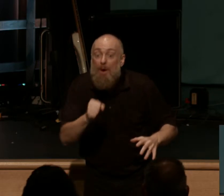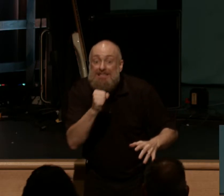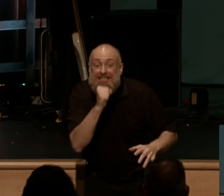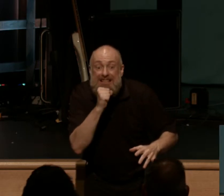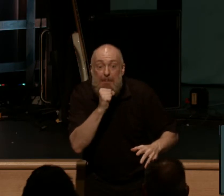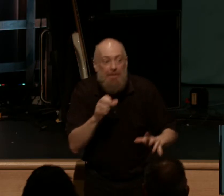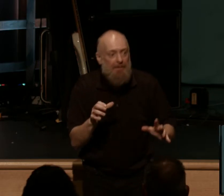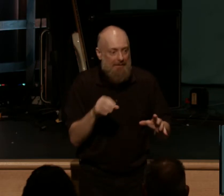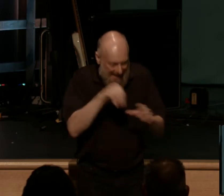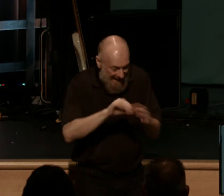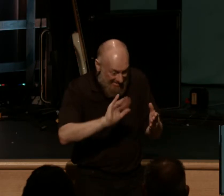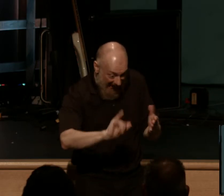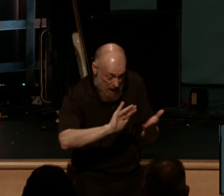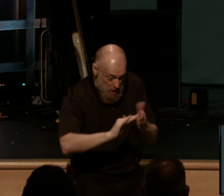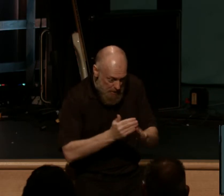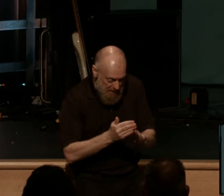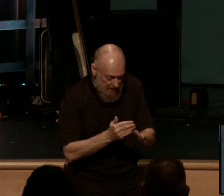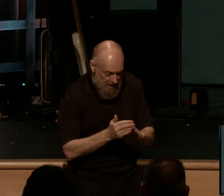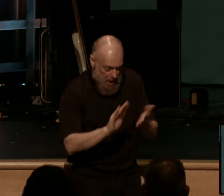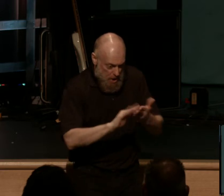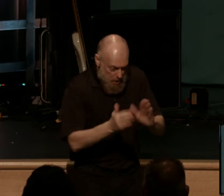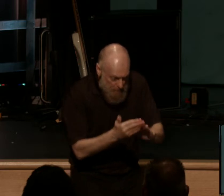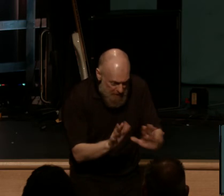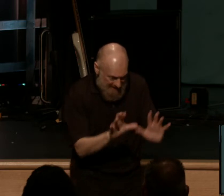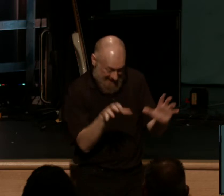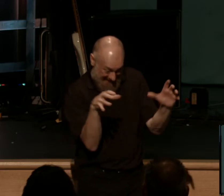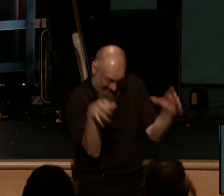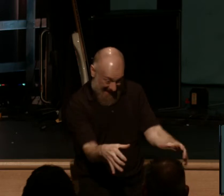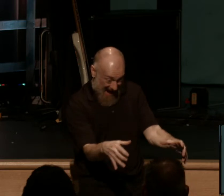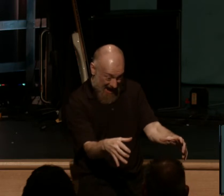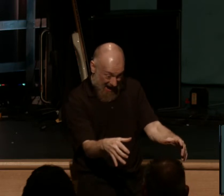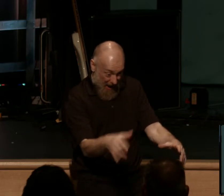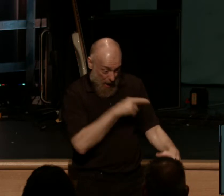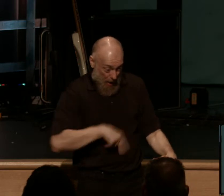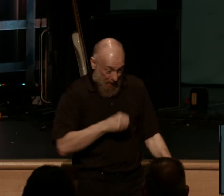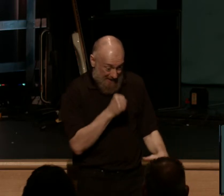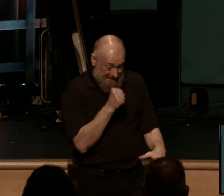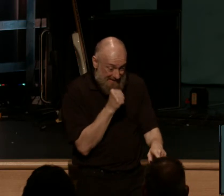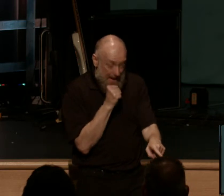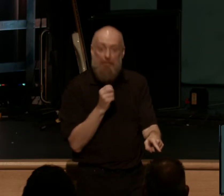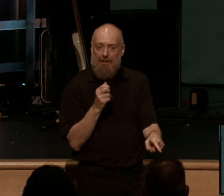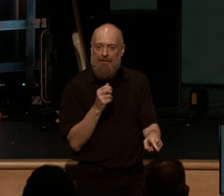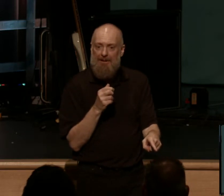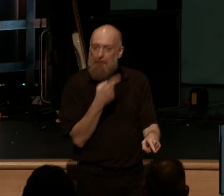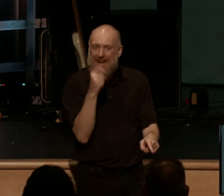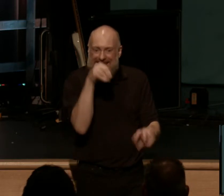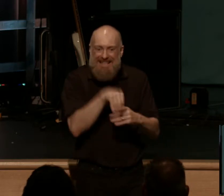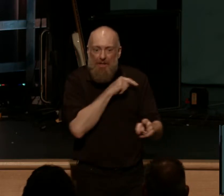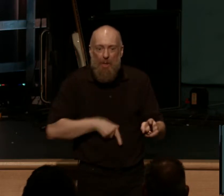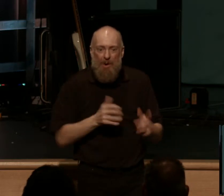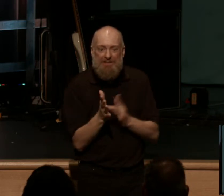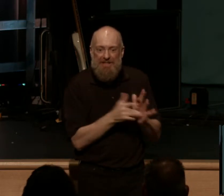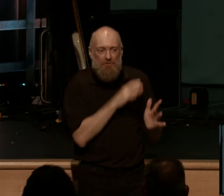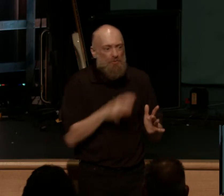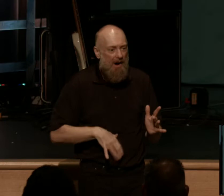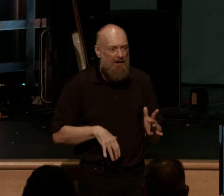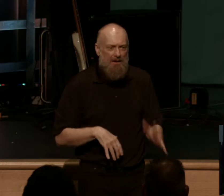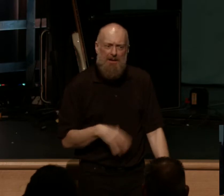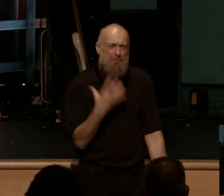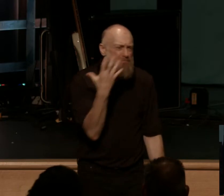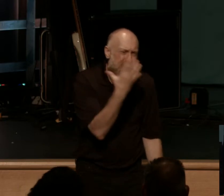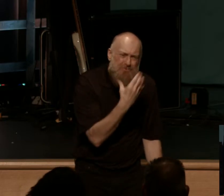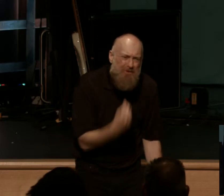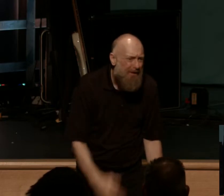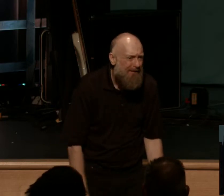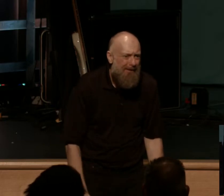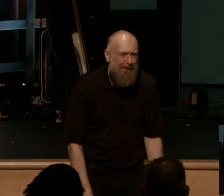within community, or community, again, within the communion that is found in the Lord Jesus Christ. That is a beautiful